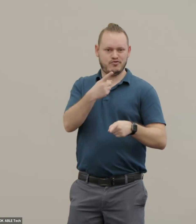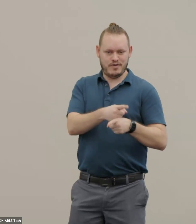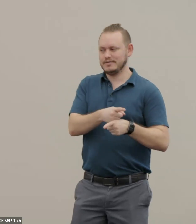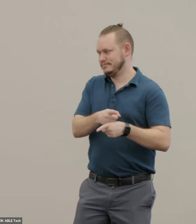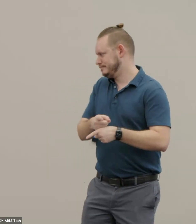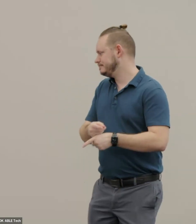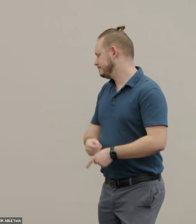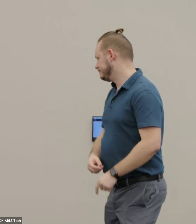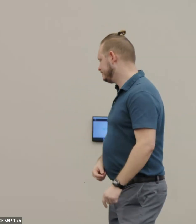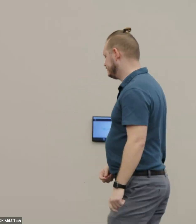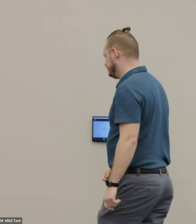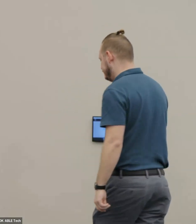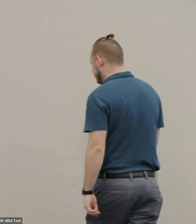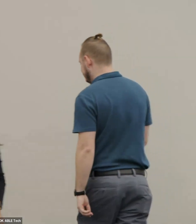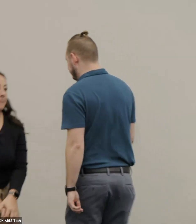direction.